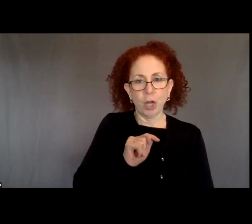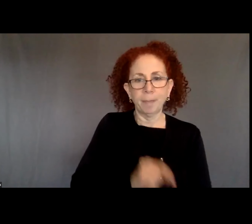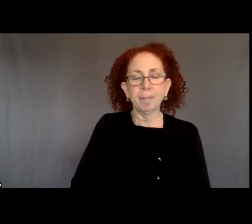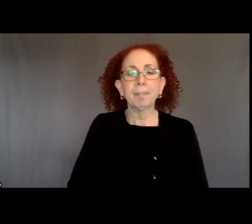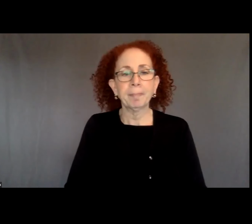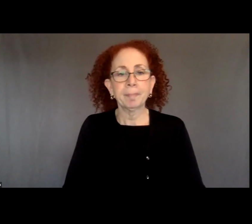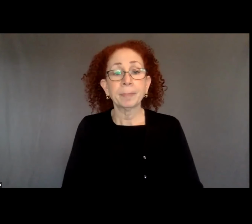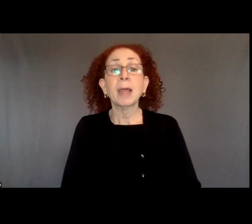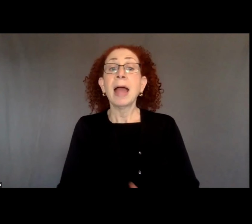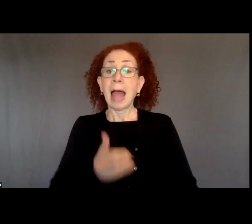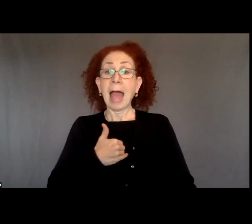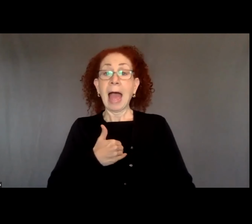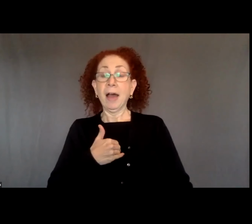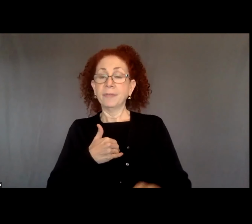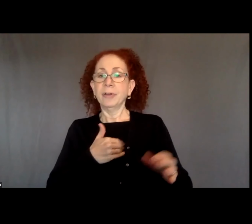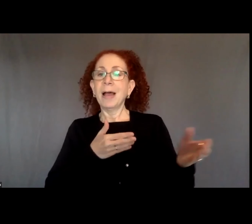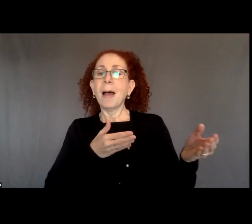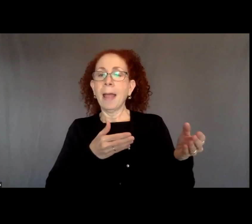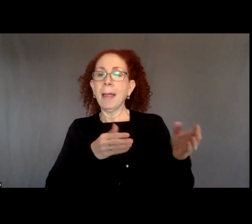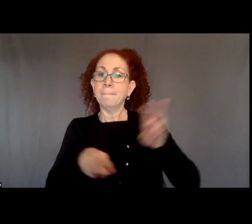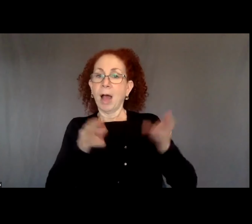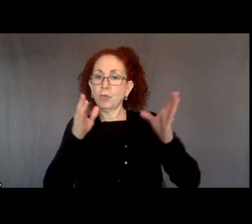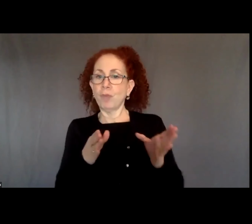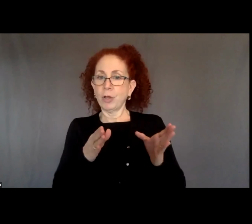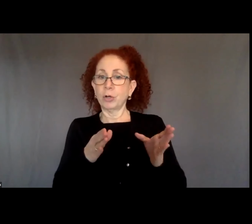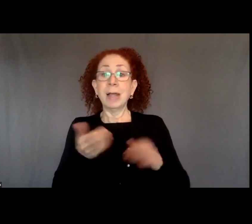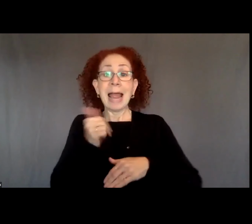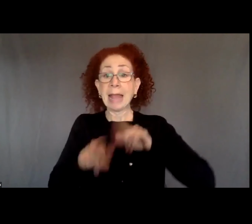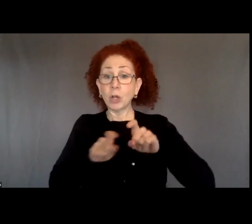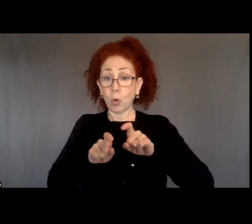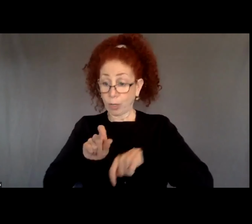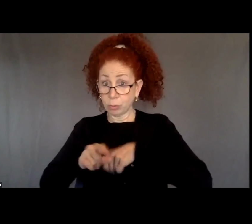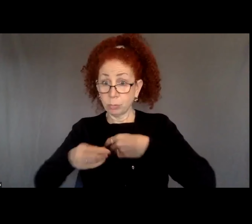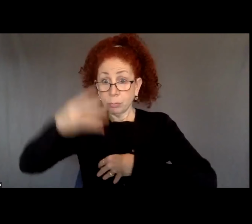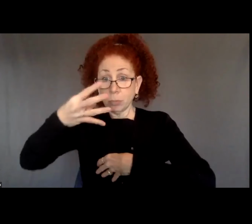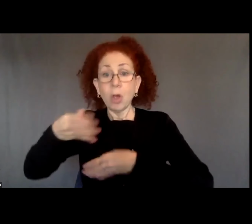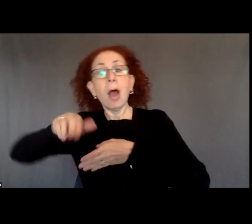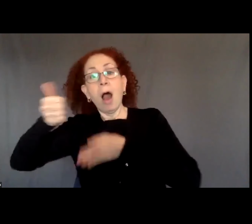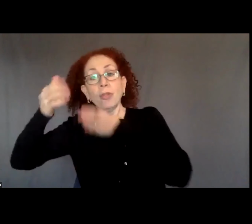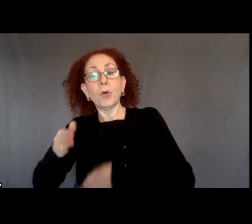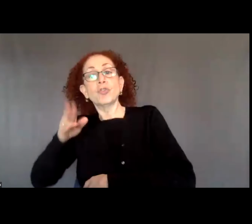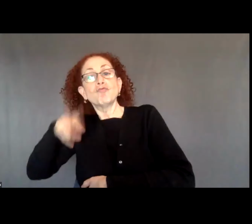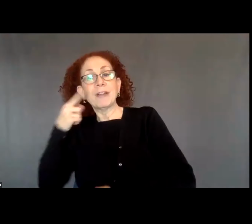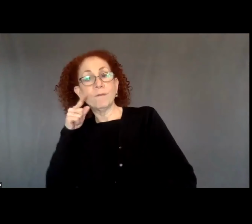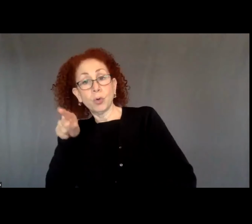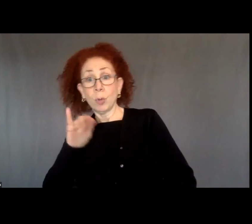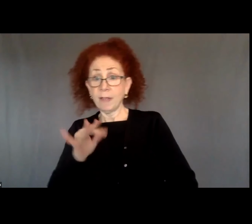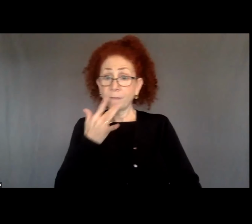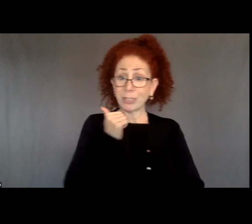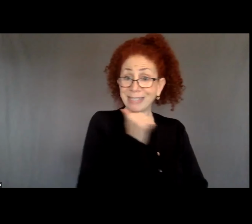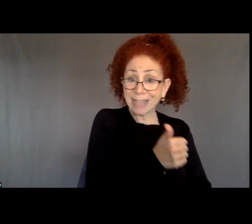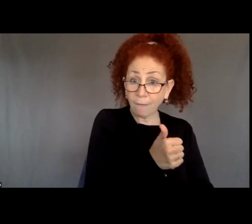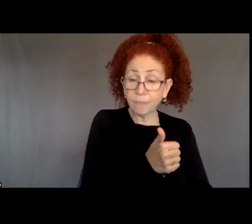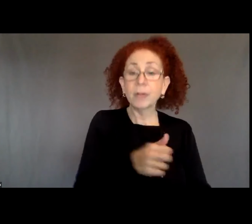We'll have a moderator read the question that you've put in the chat. Unless if you prefer to ask your question orally, you